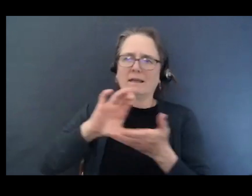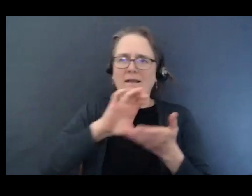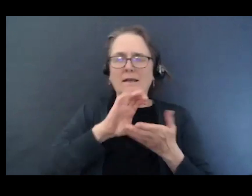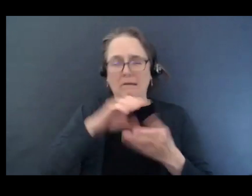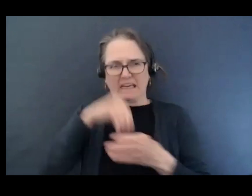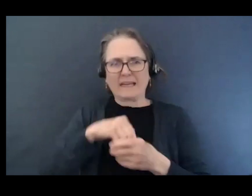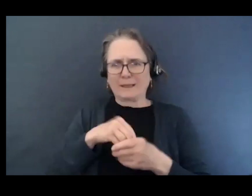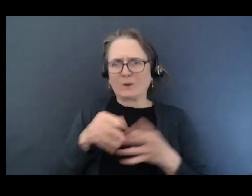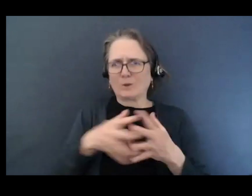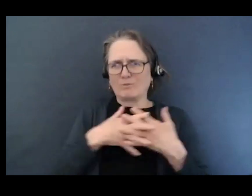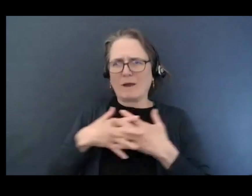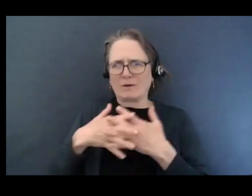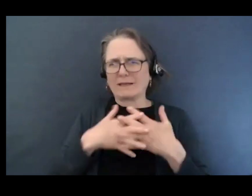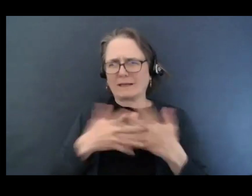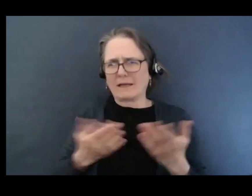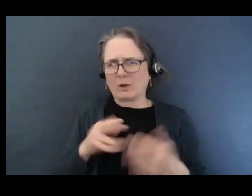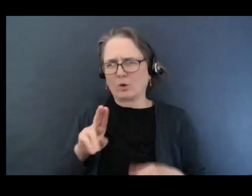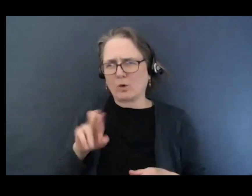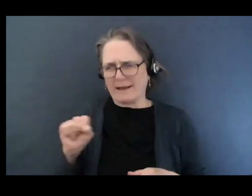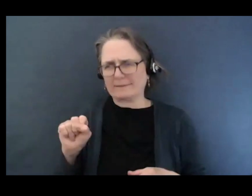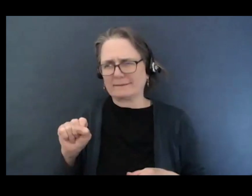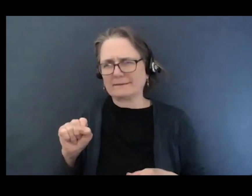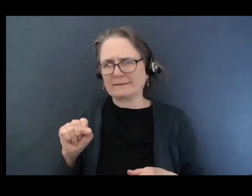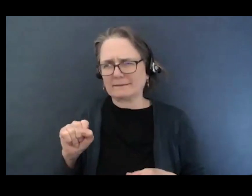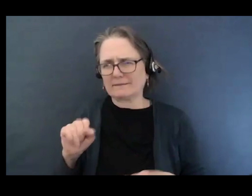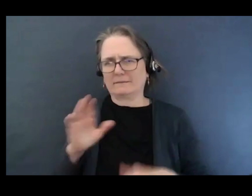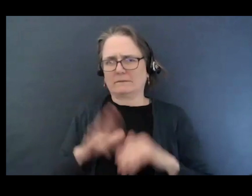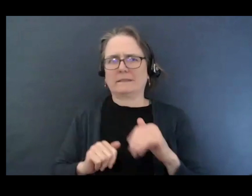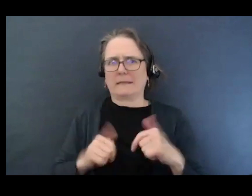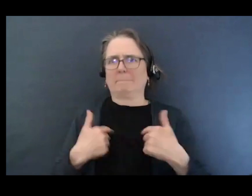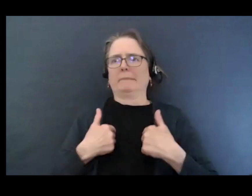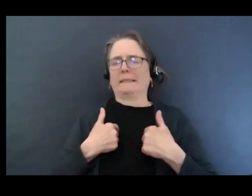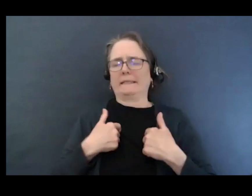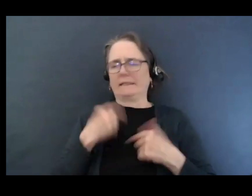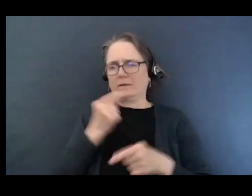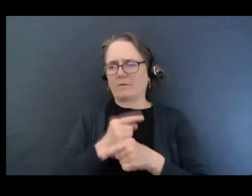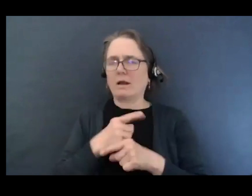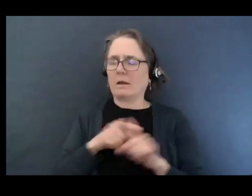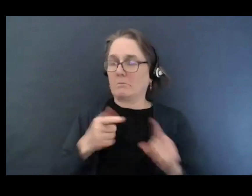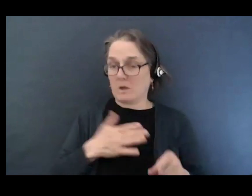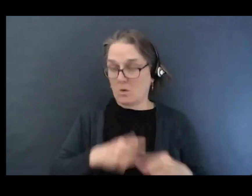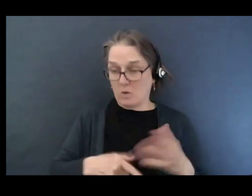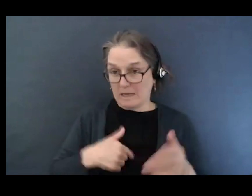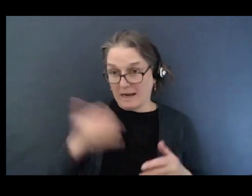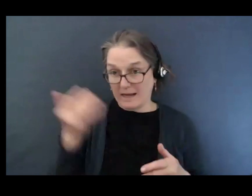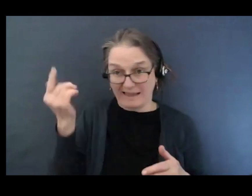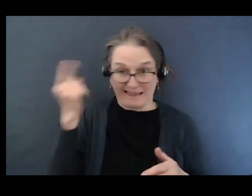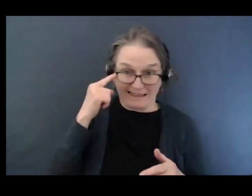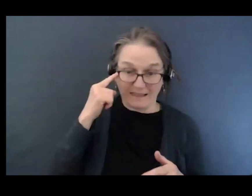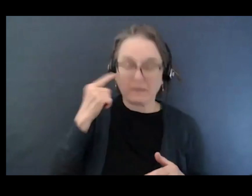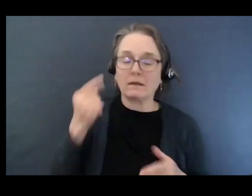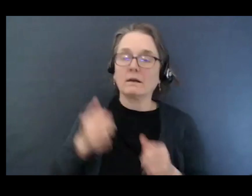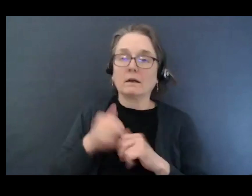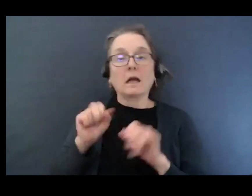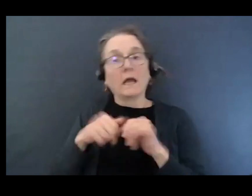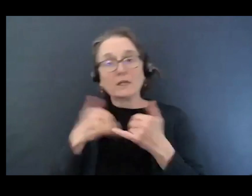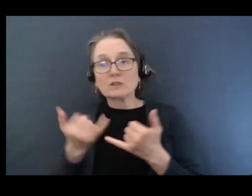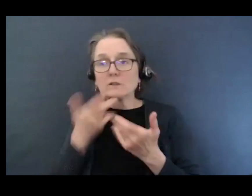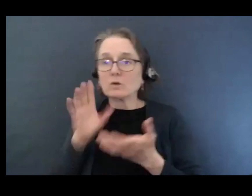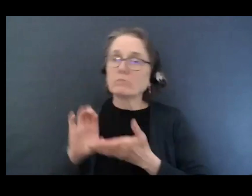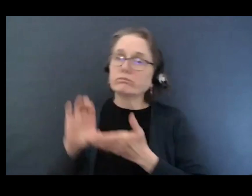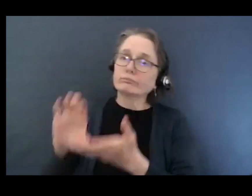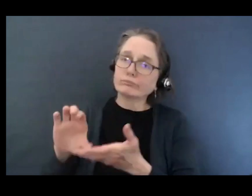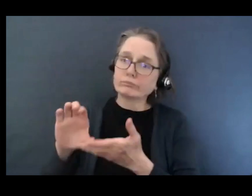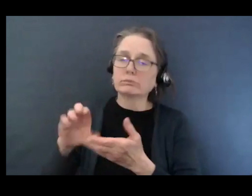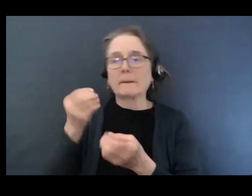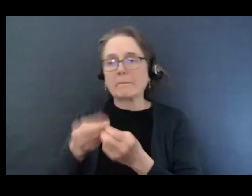do. It's not my expertise at all. But my impression is that often agencies allocate a certain amount of money to transit, a certain amount to